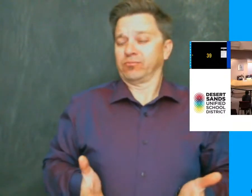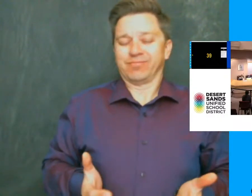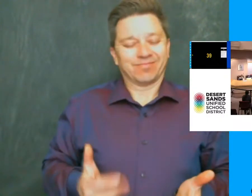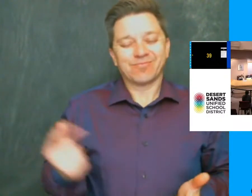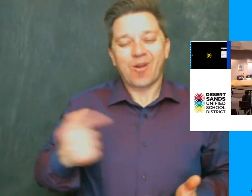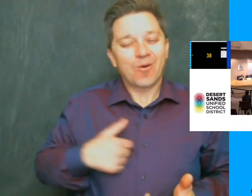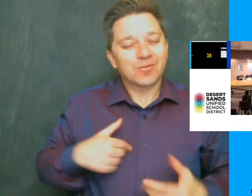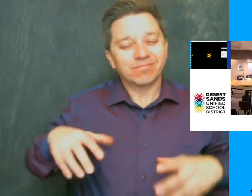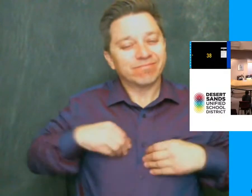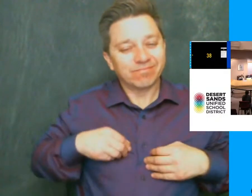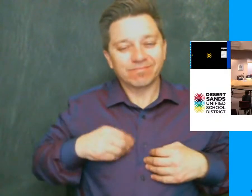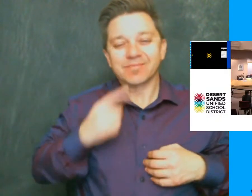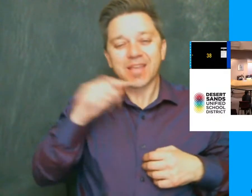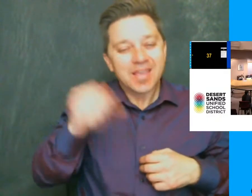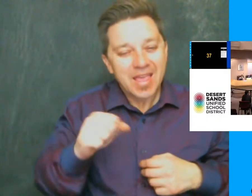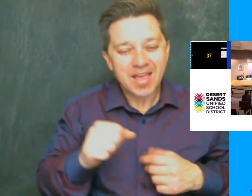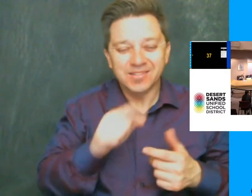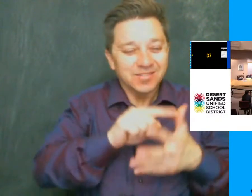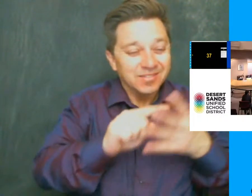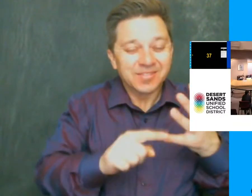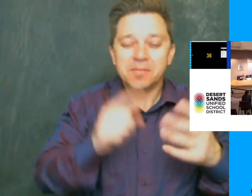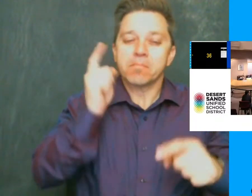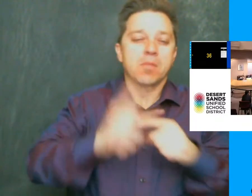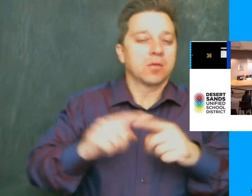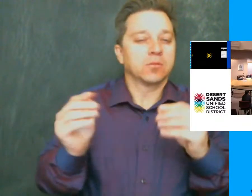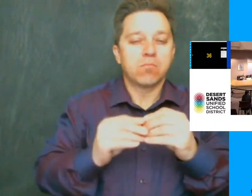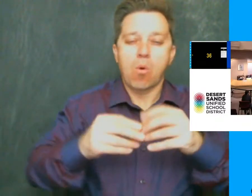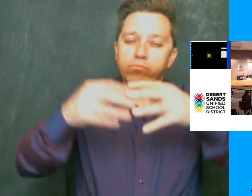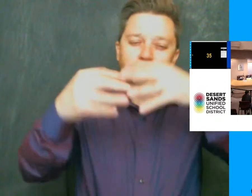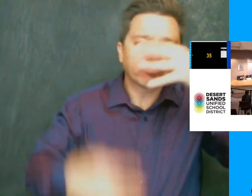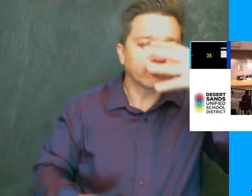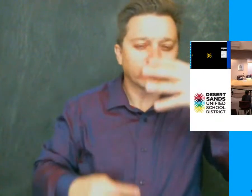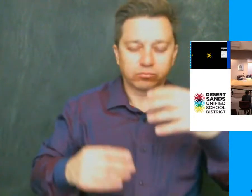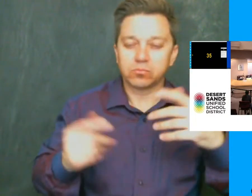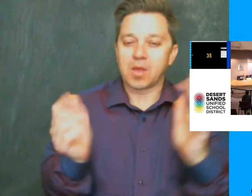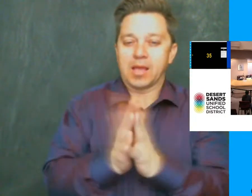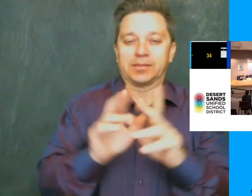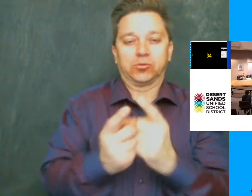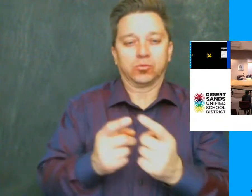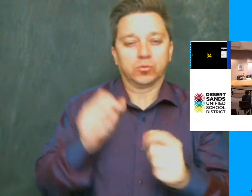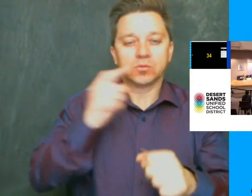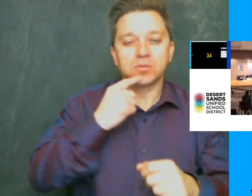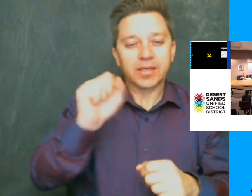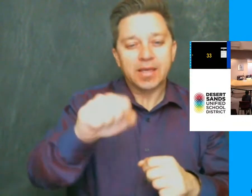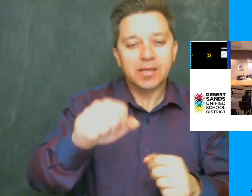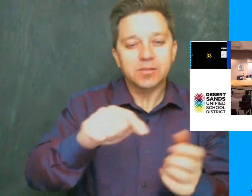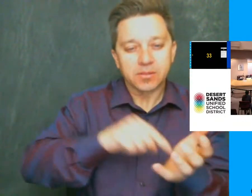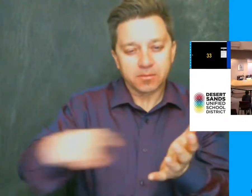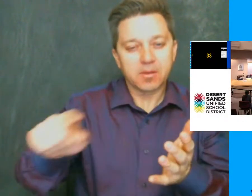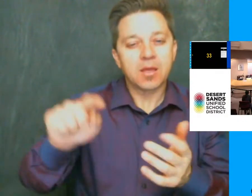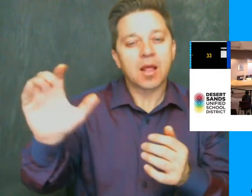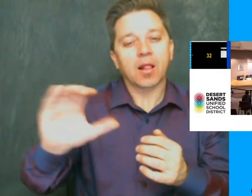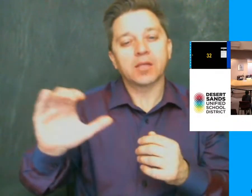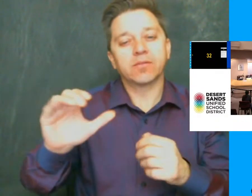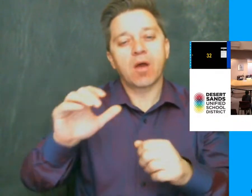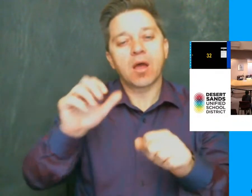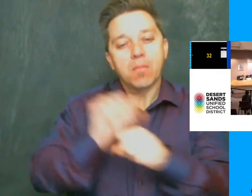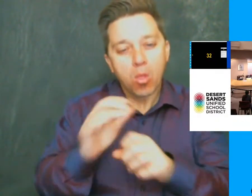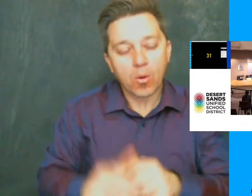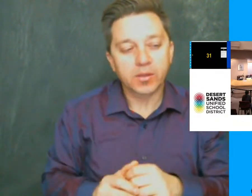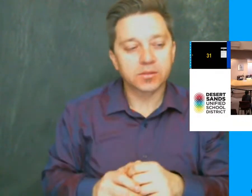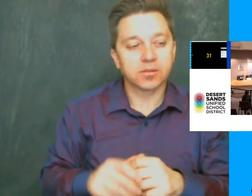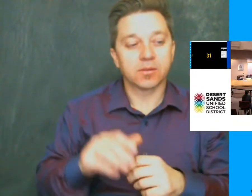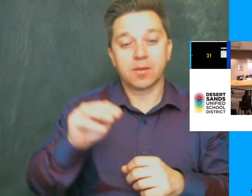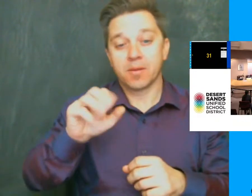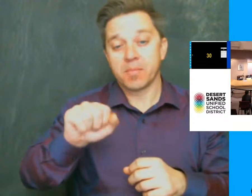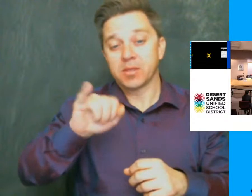to all of this and more. We are asking the district to say yes to compensate classified employees. Ms. Jonathan,